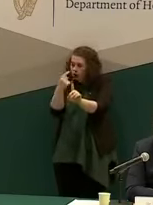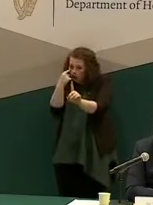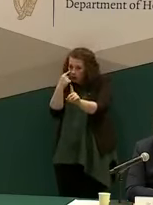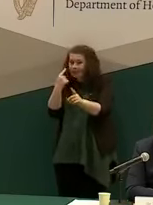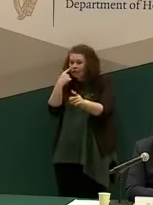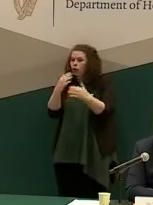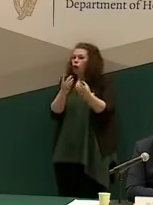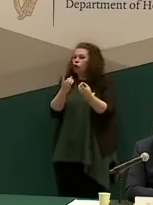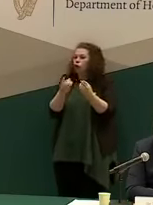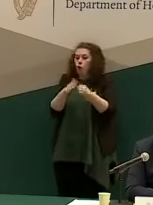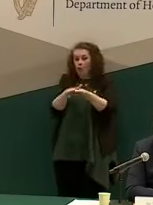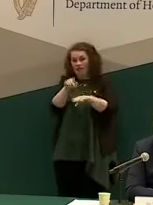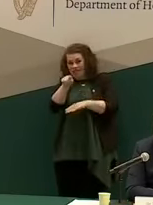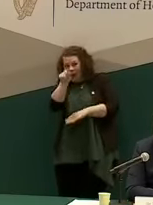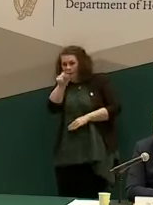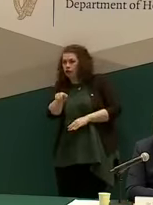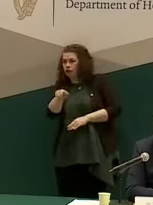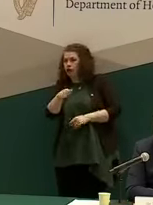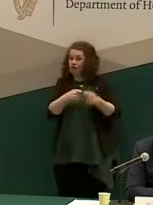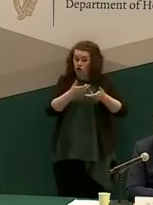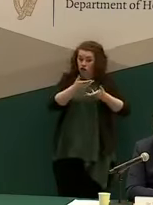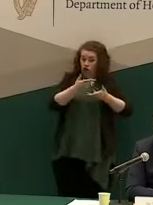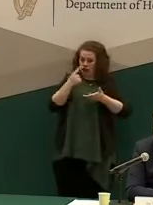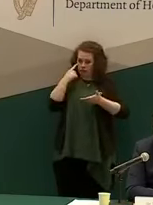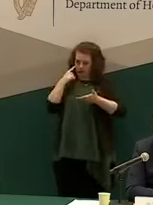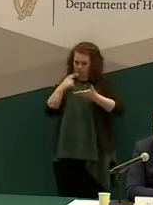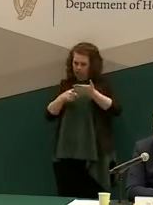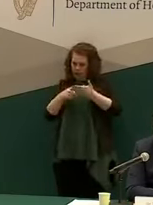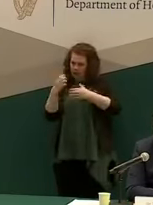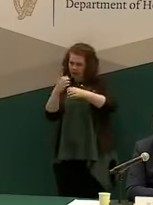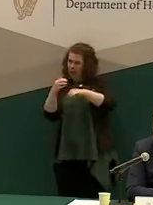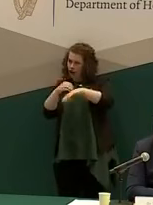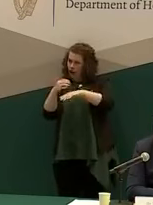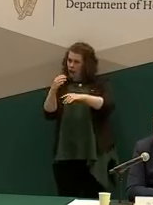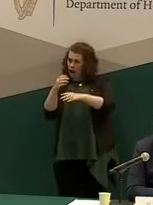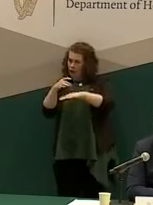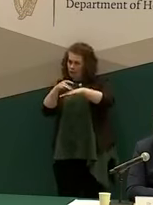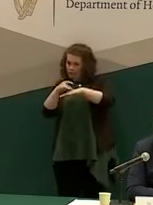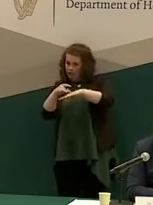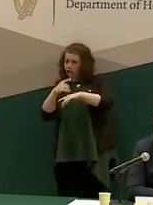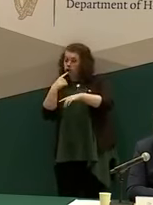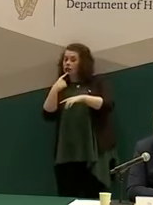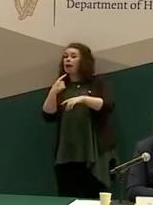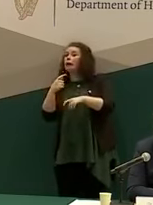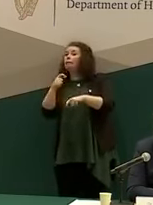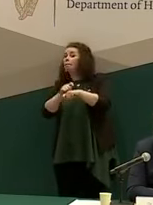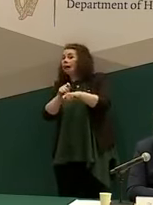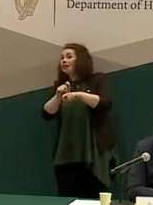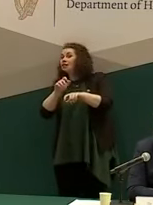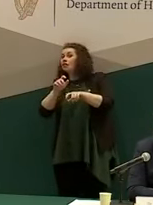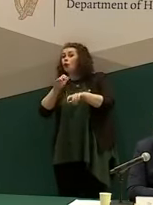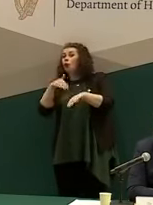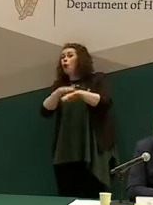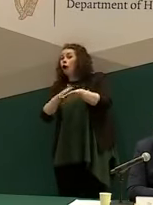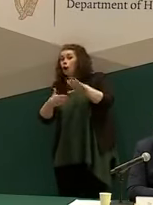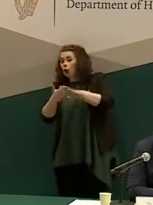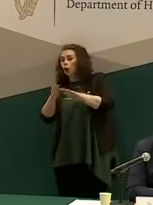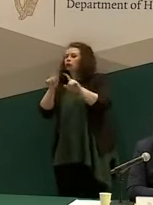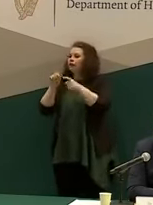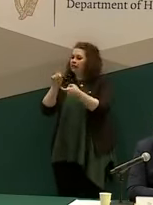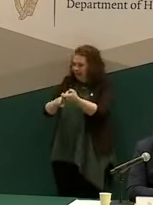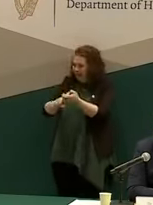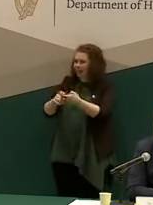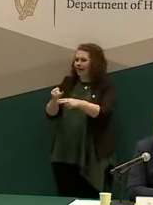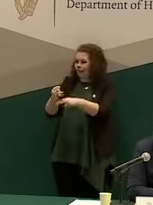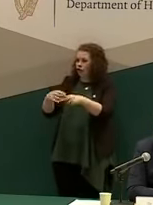patient. And it was their judgment that the care of the patient was best delivered in the setting where they were, namely